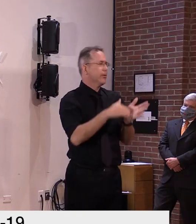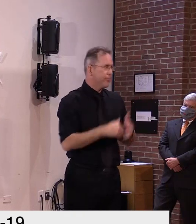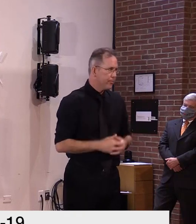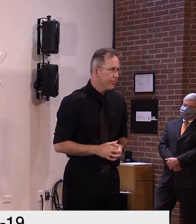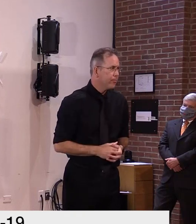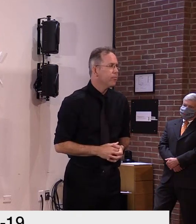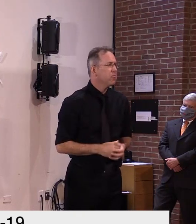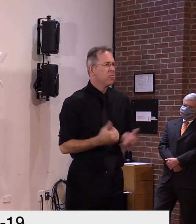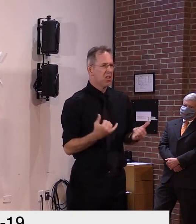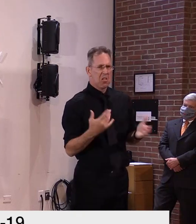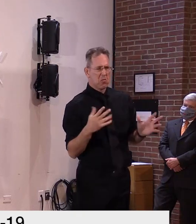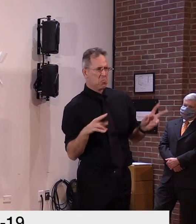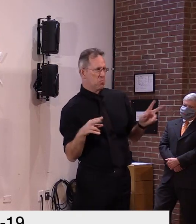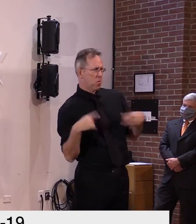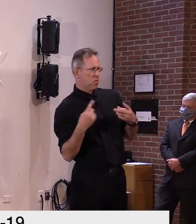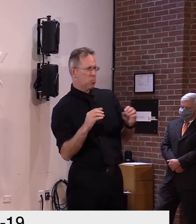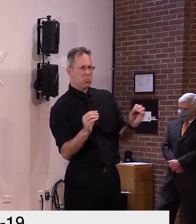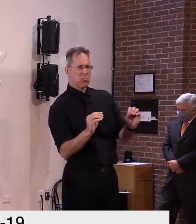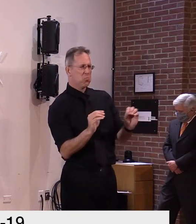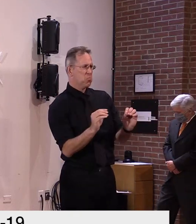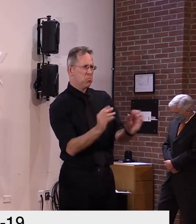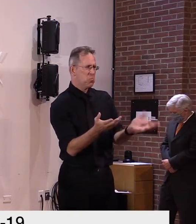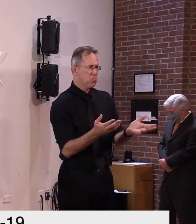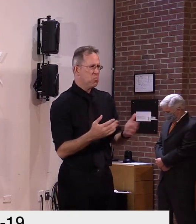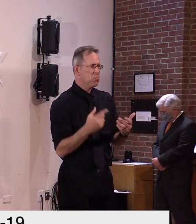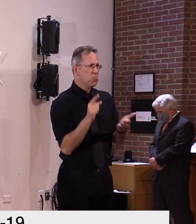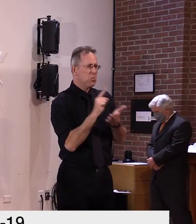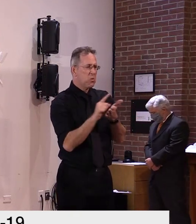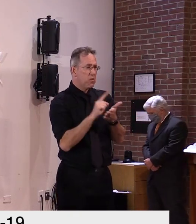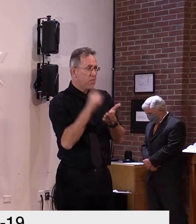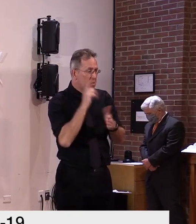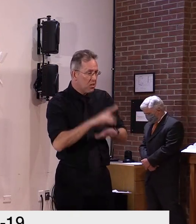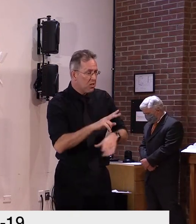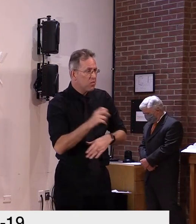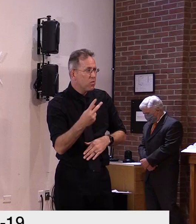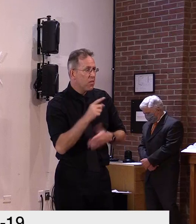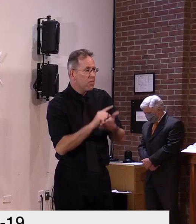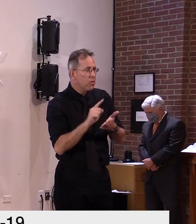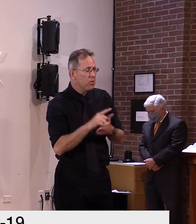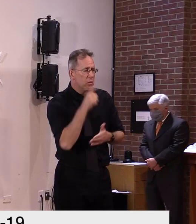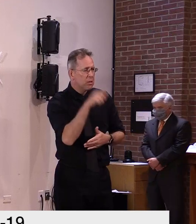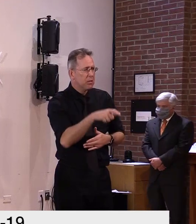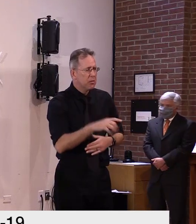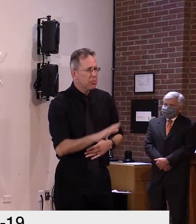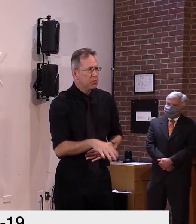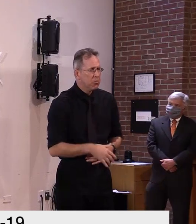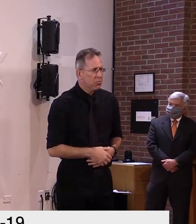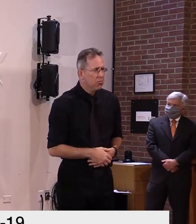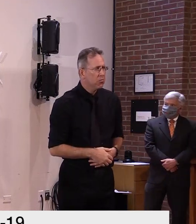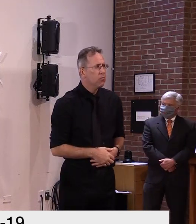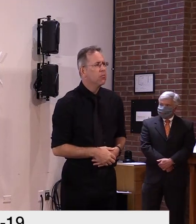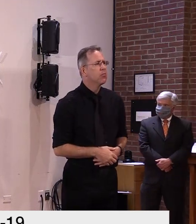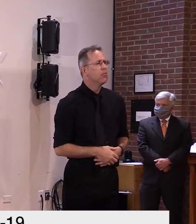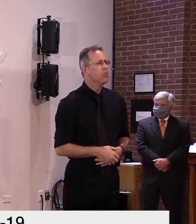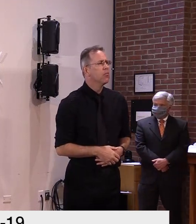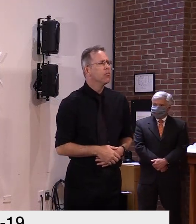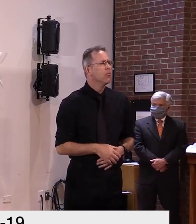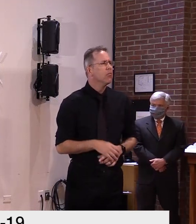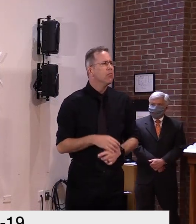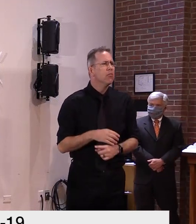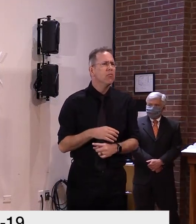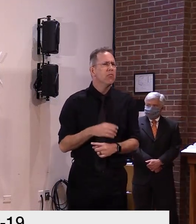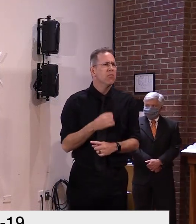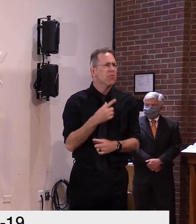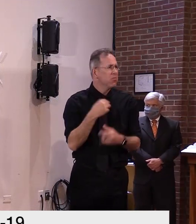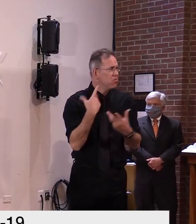make testing a prerequisite to the opening of schools. And now we've been through how many weeks?